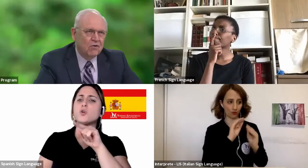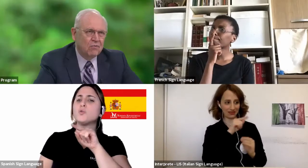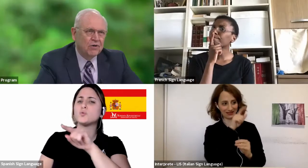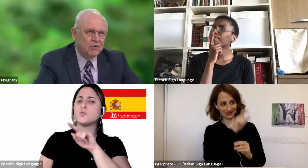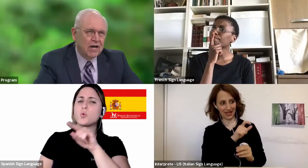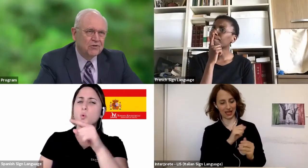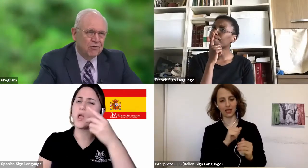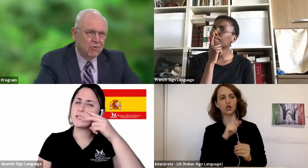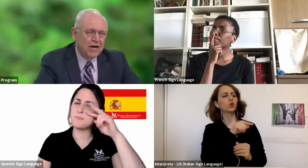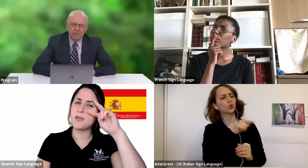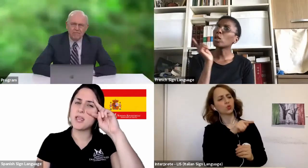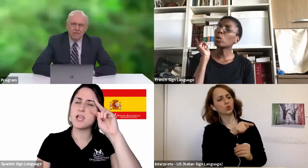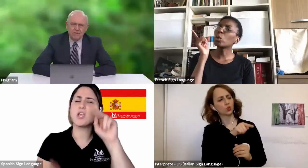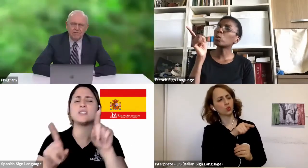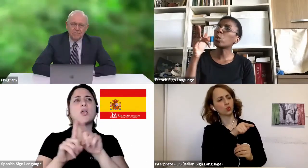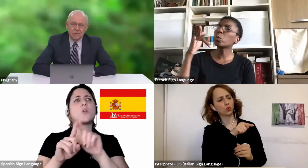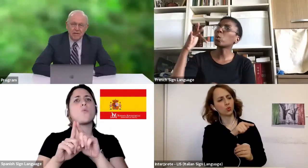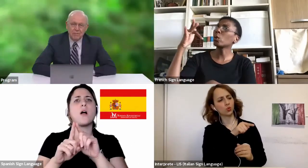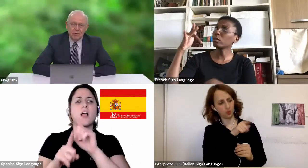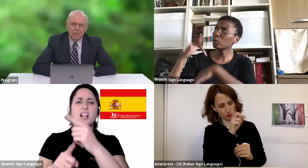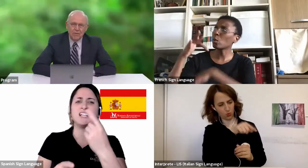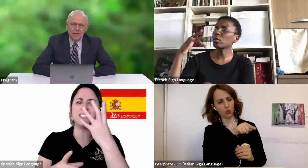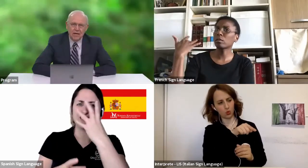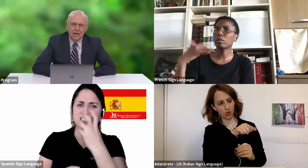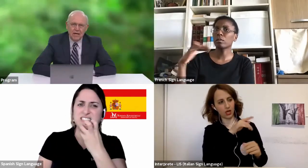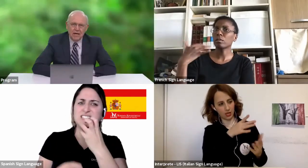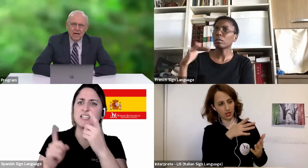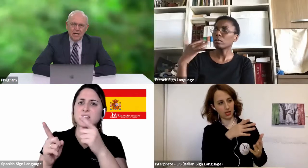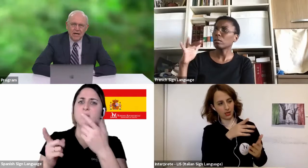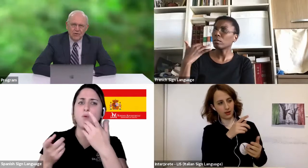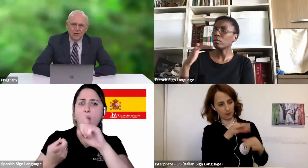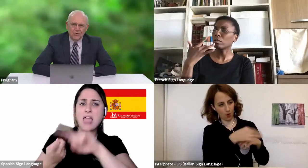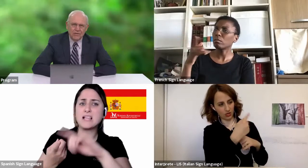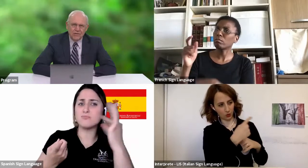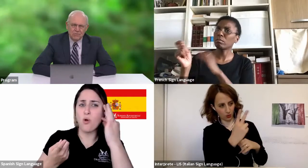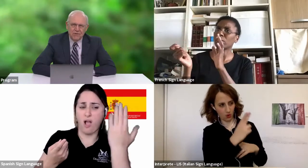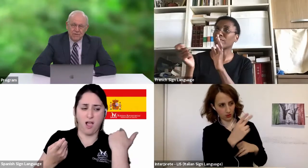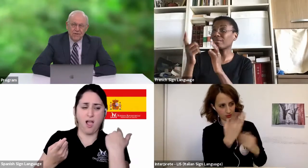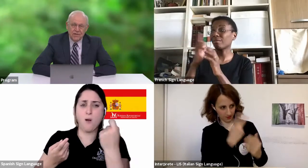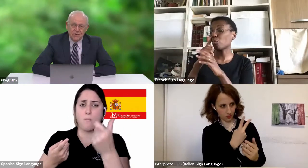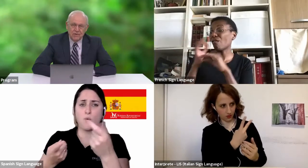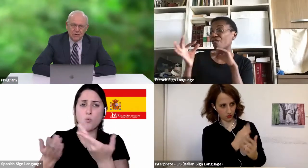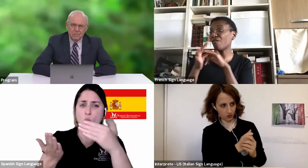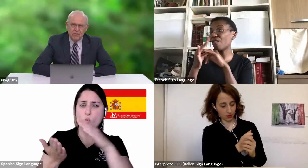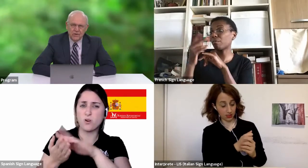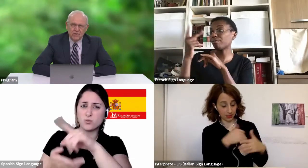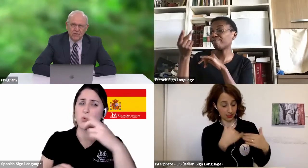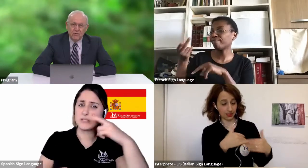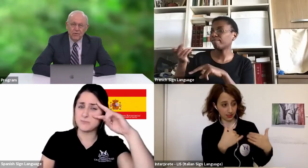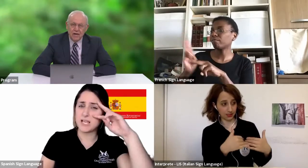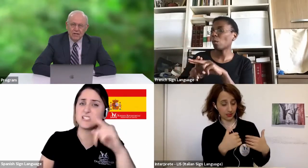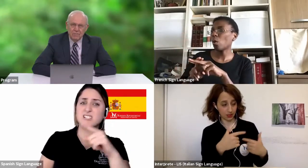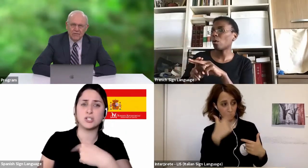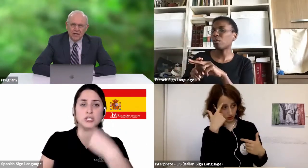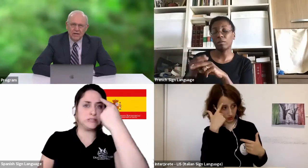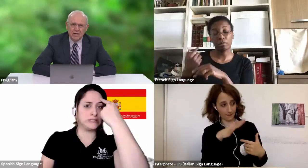when you lost your wife some time ago. I know that this was a very difficult experience for you.